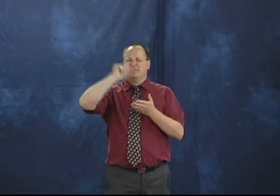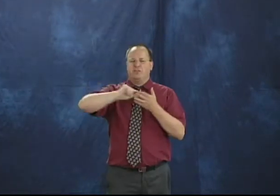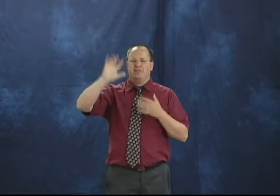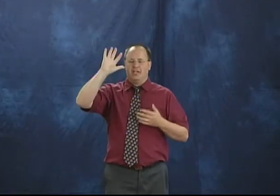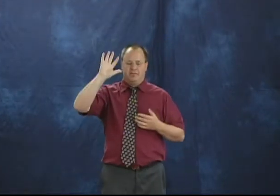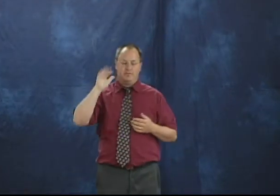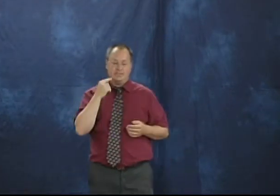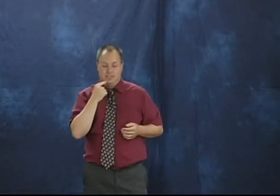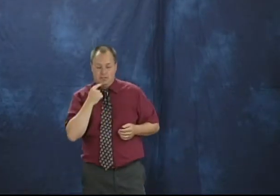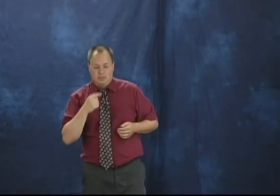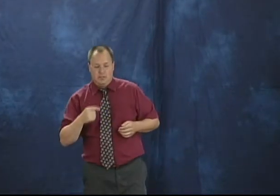chapter 6,